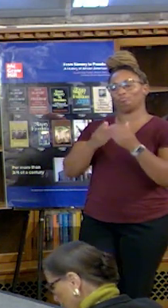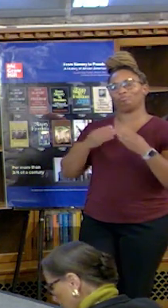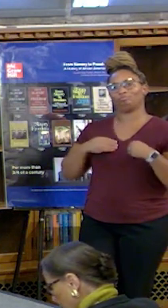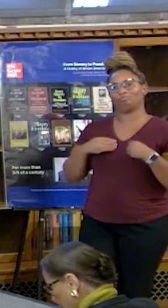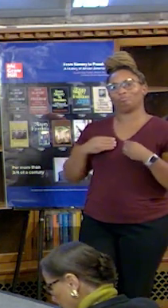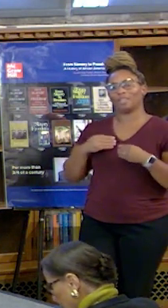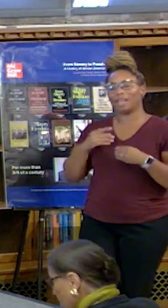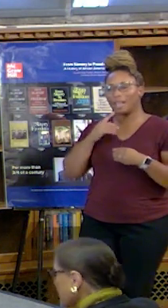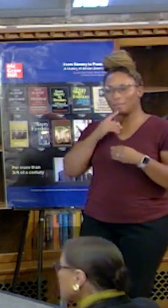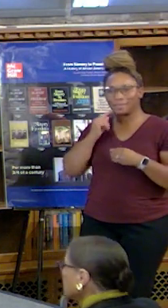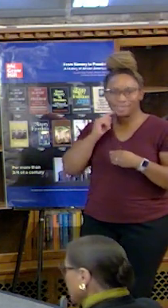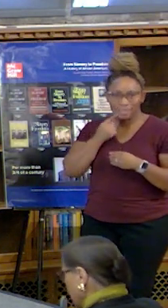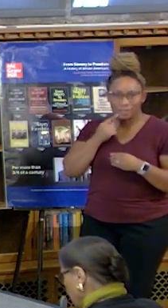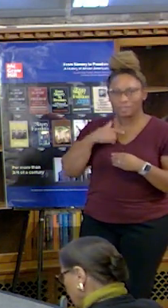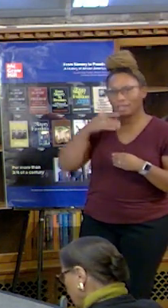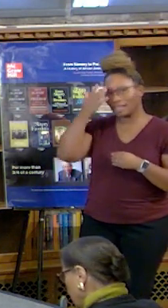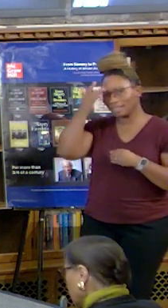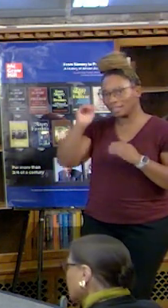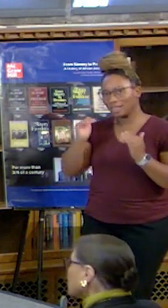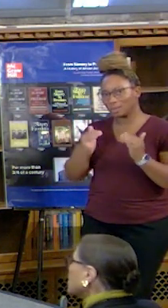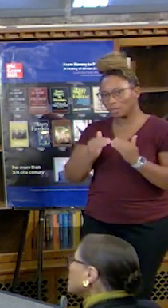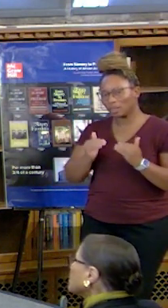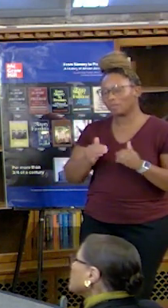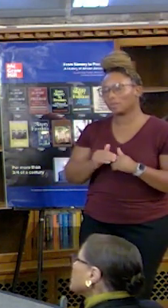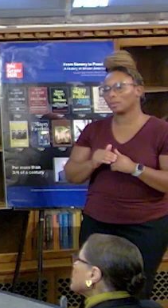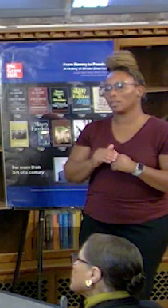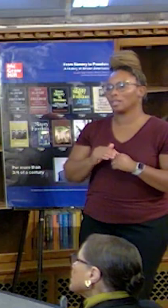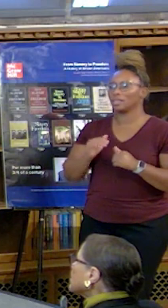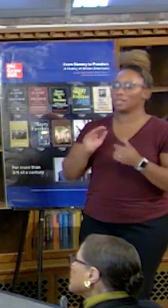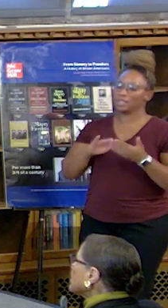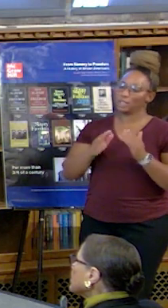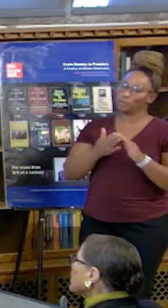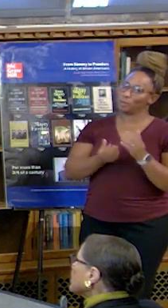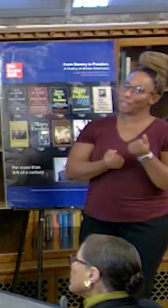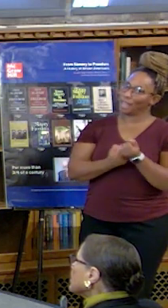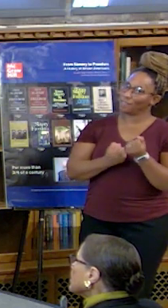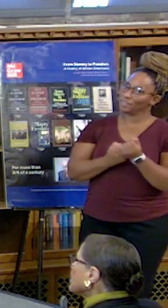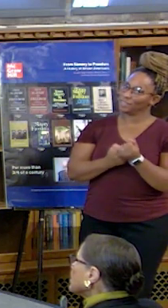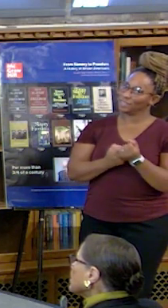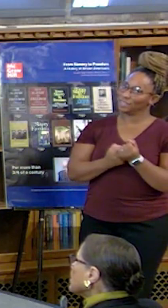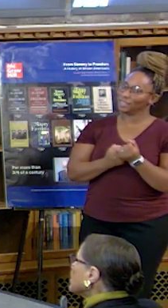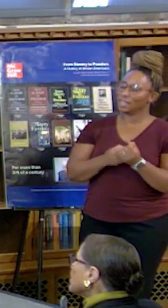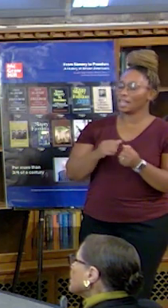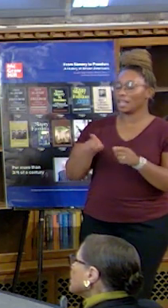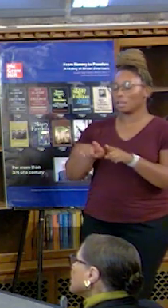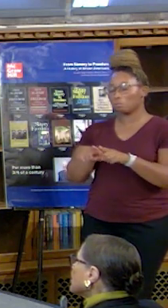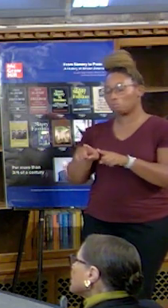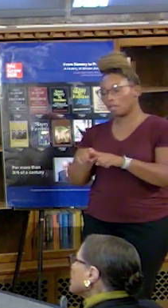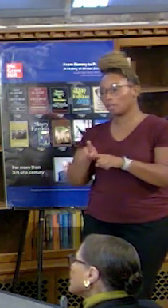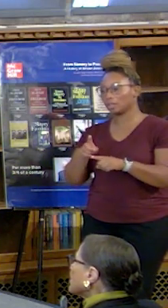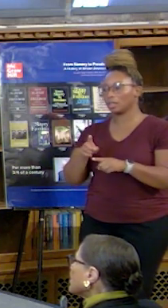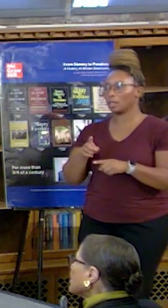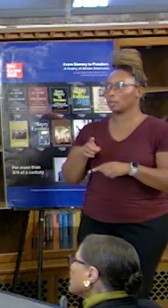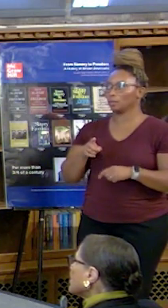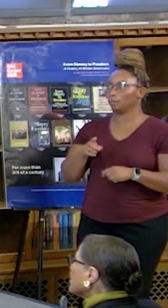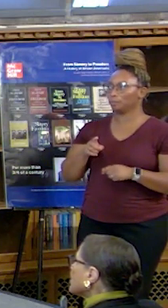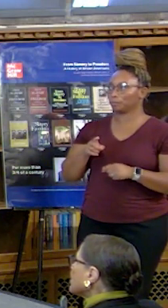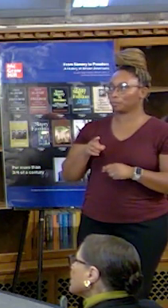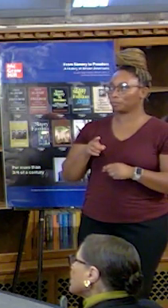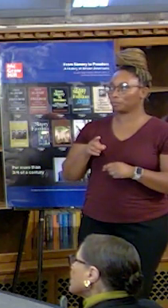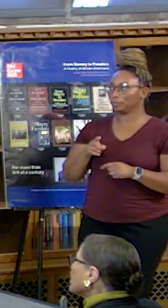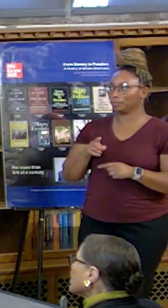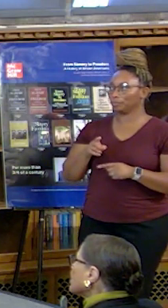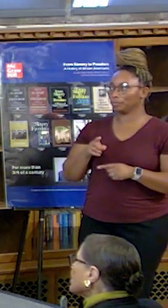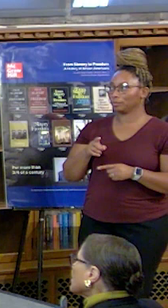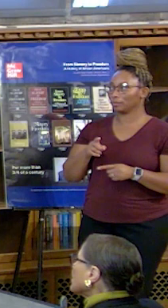it seriously level a community advocacy level and also by